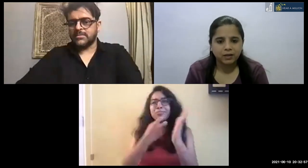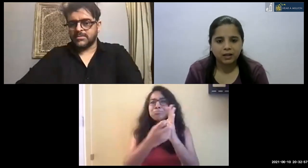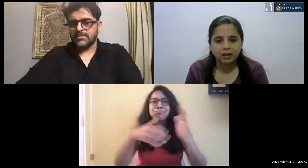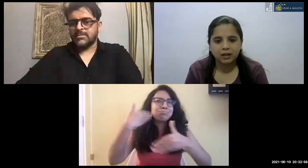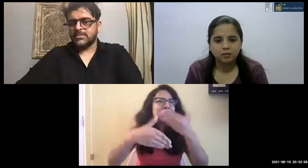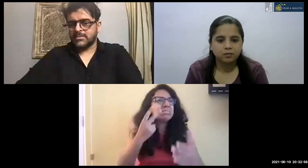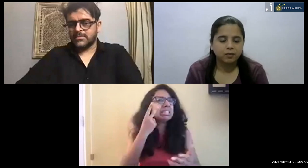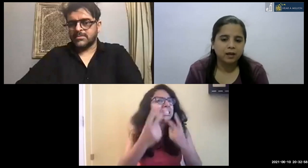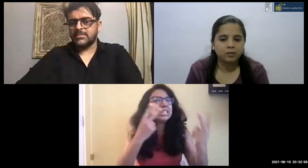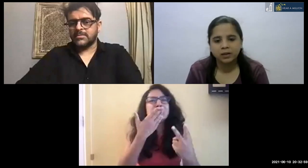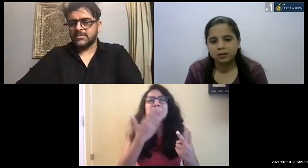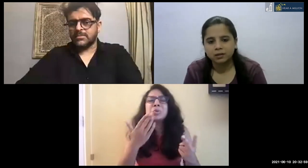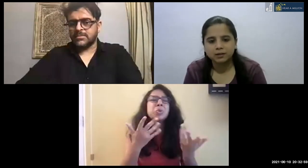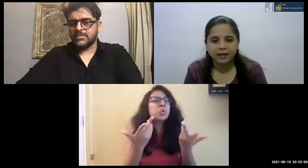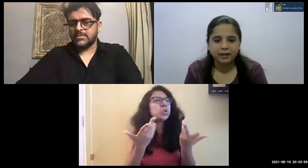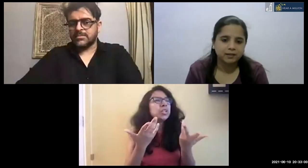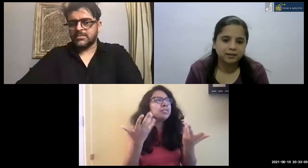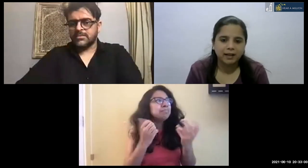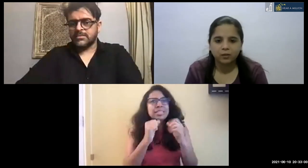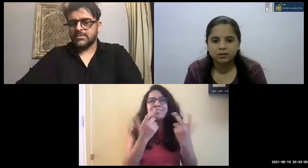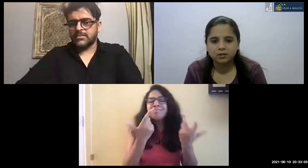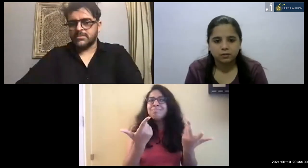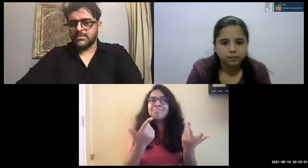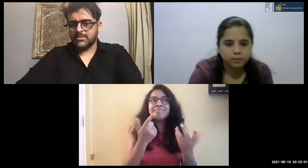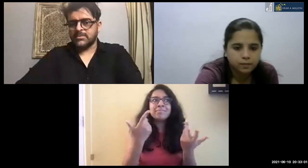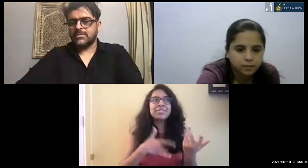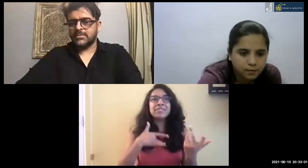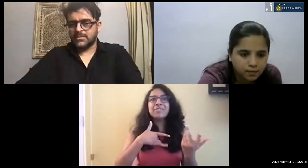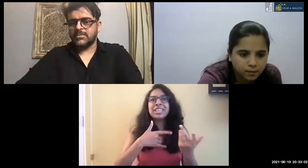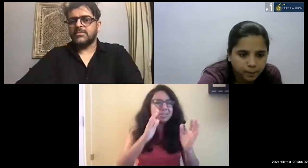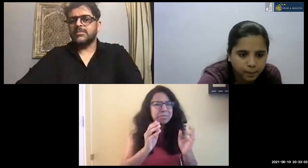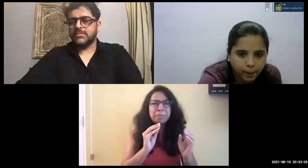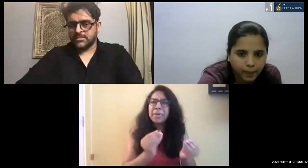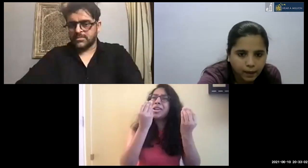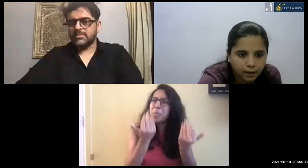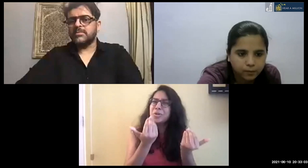2009, we launched 90 minutes.